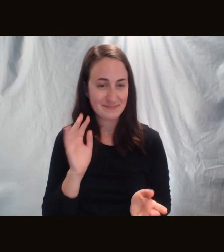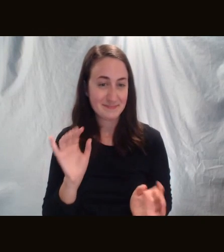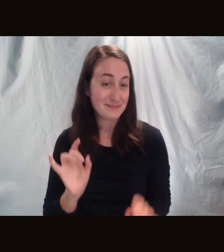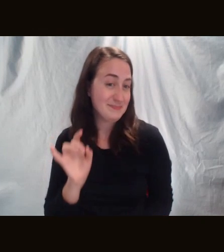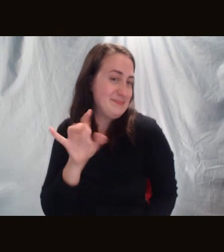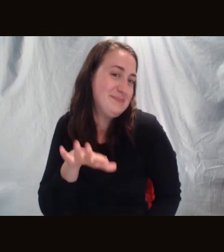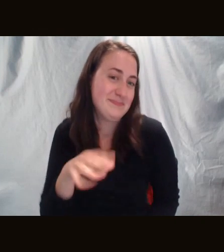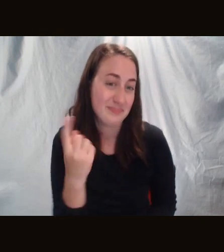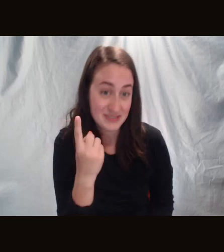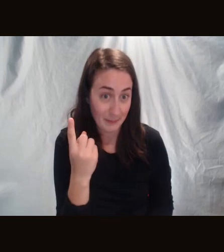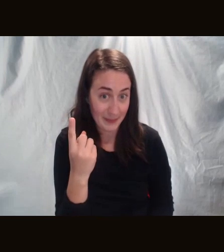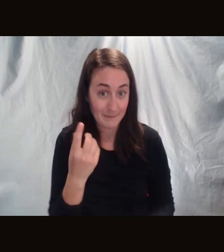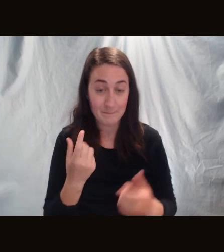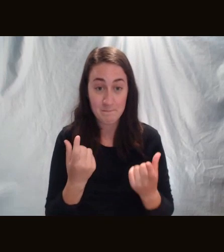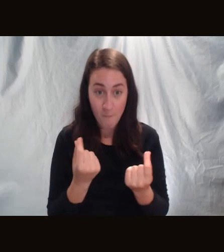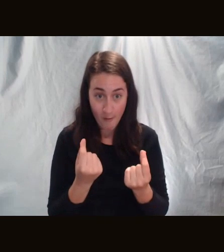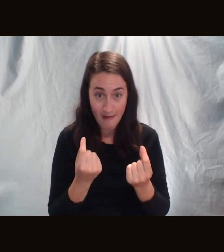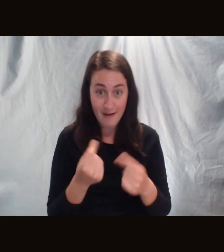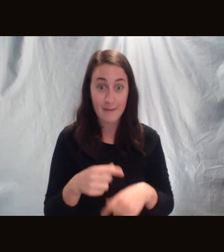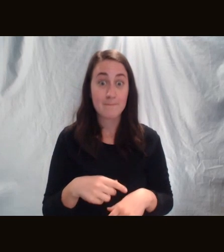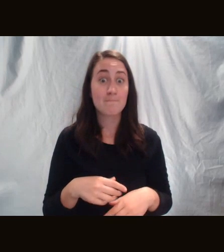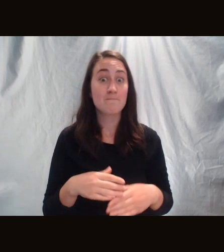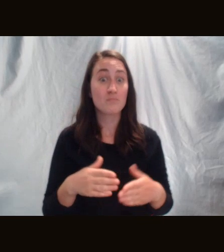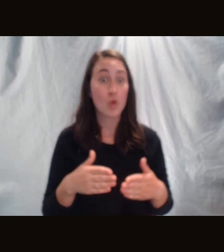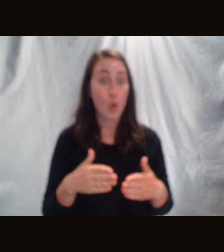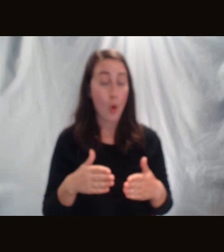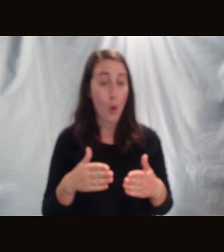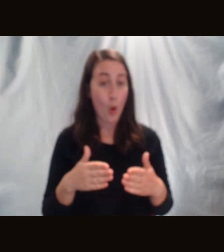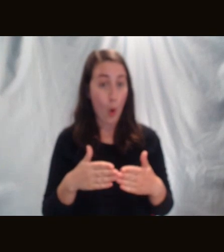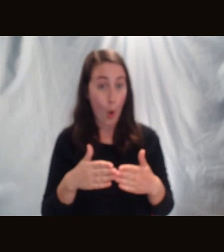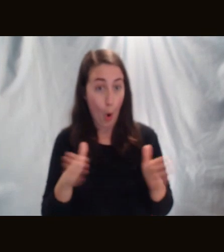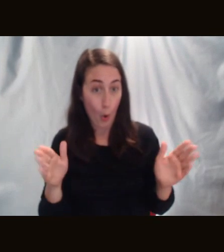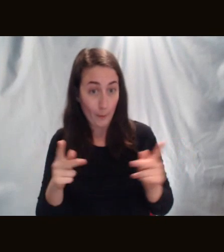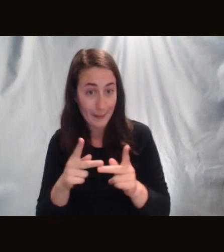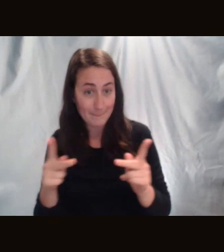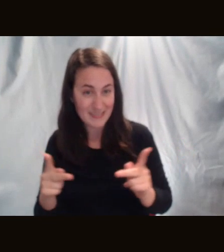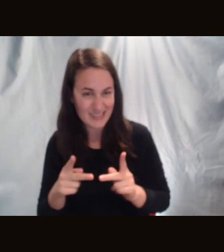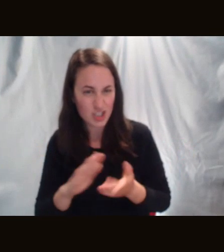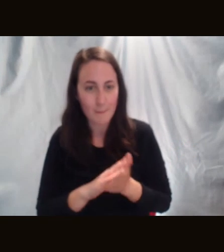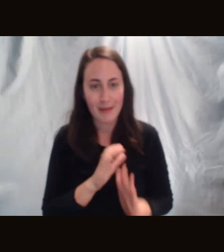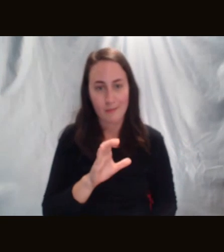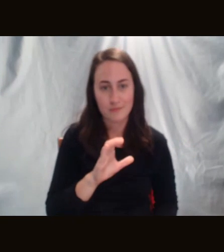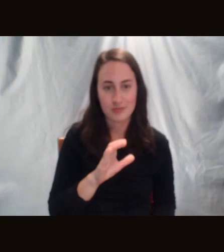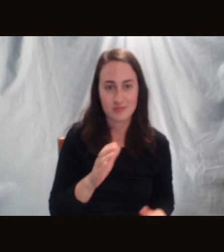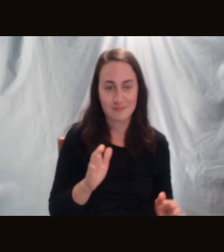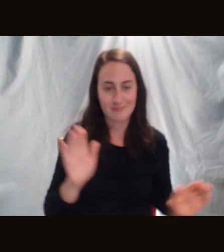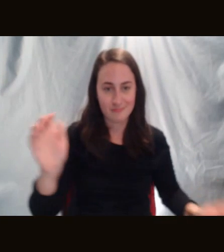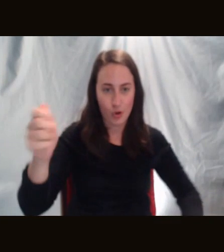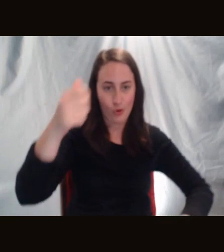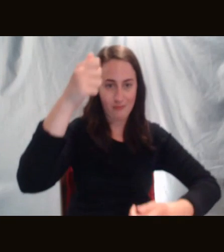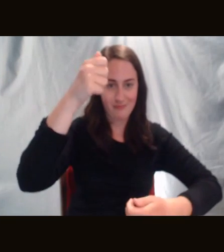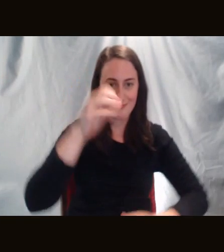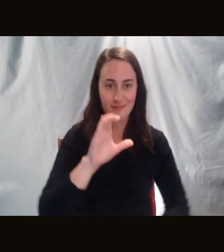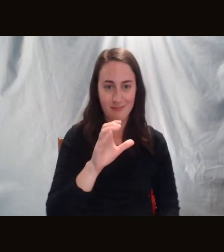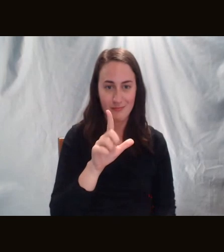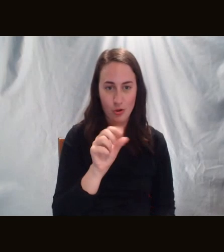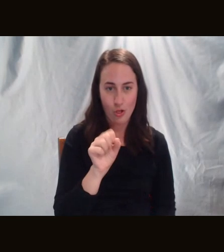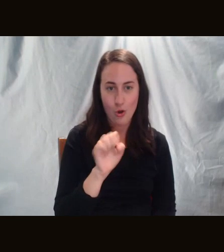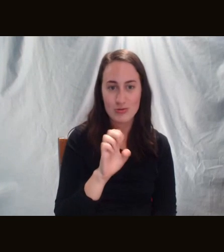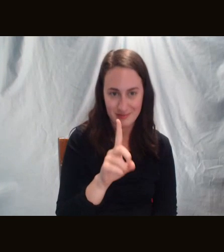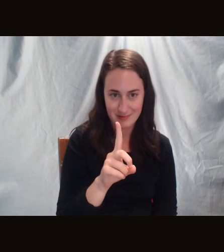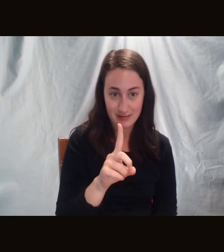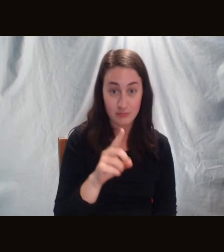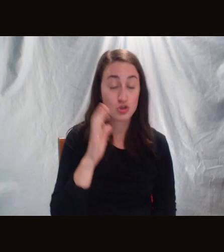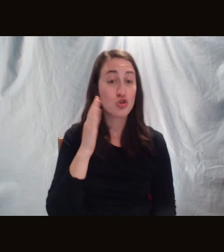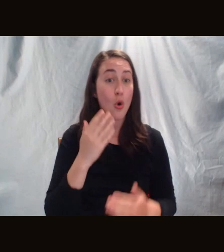extra, and that is going from an open position to a close. What will happen is I'm going to toss the hands, and as